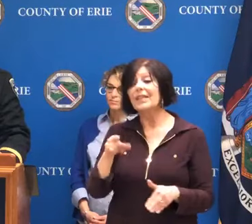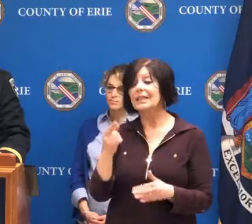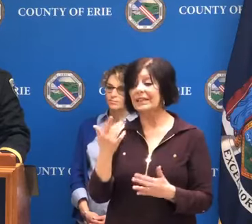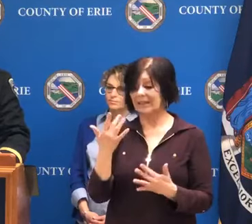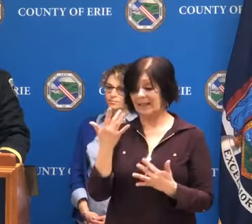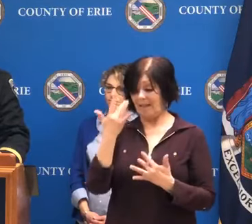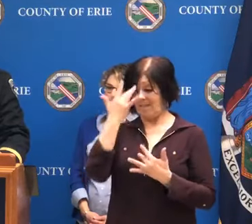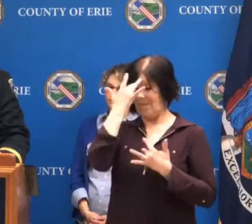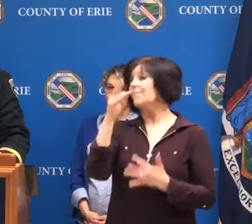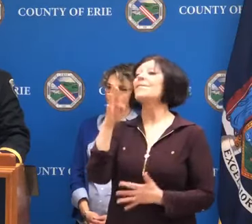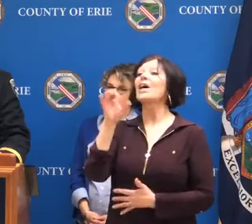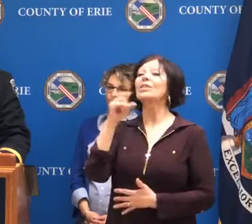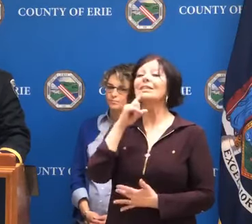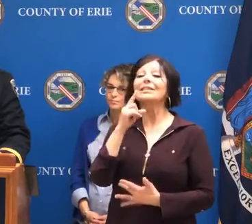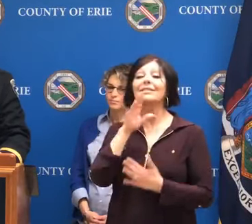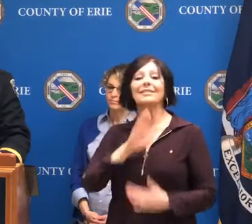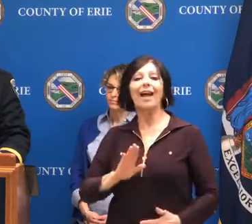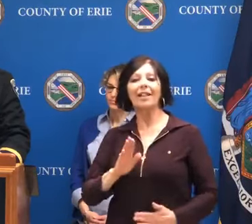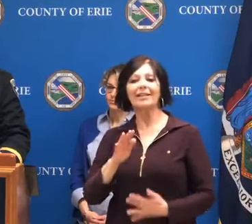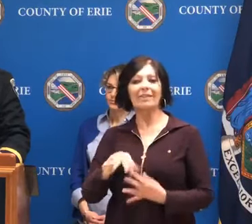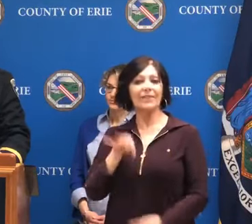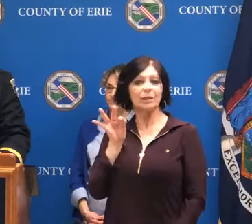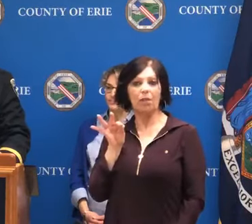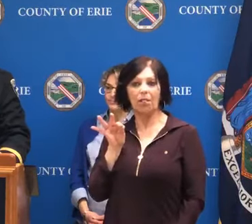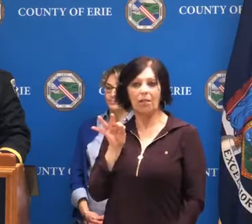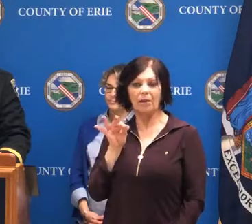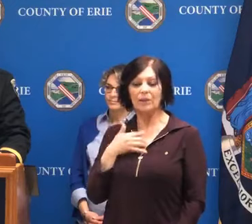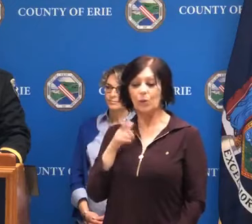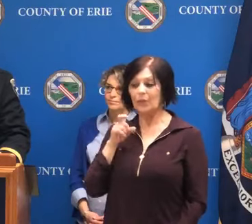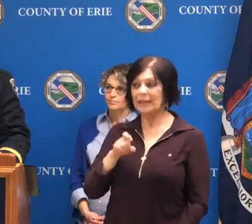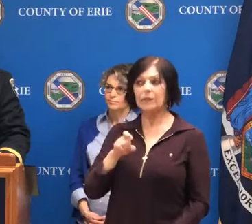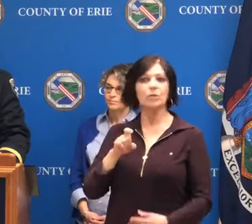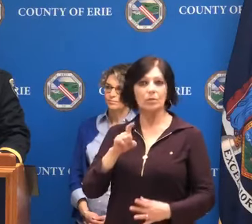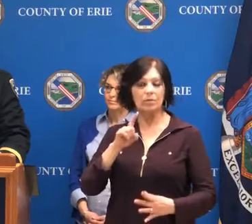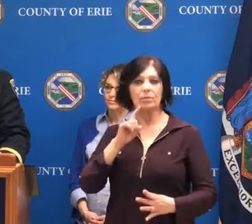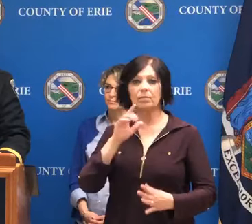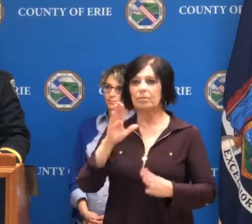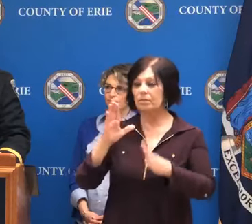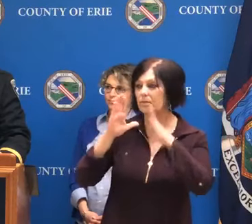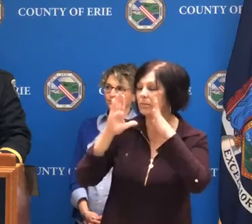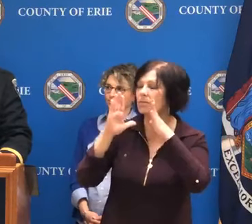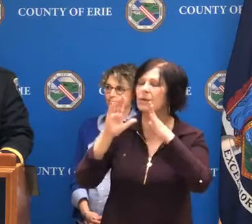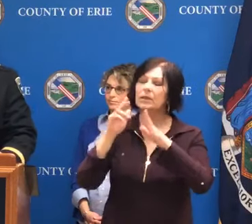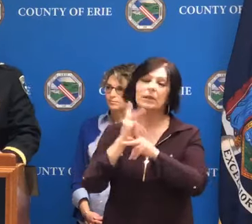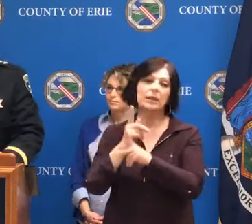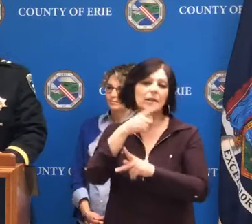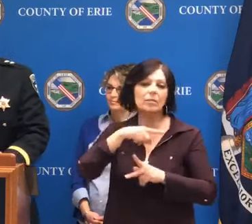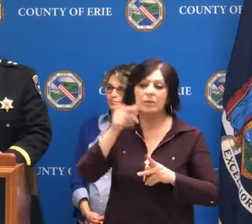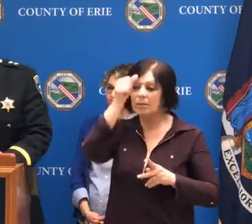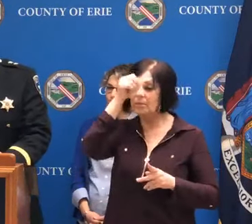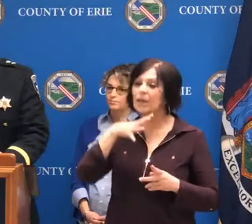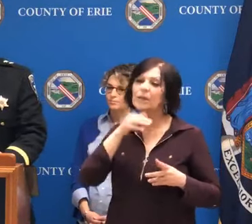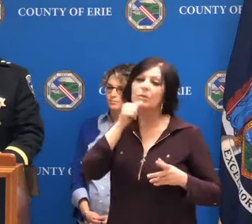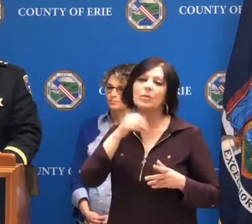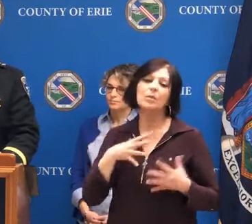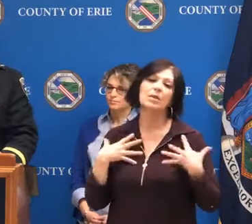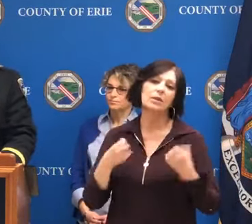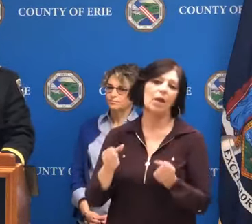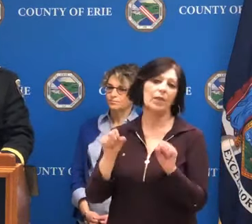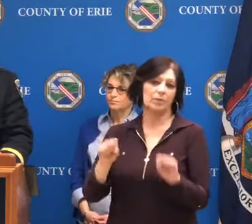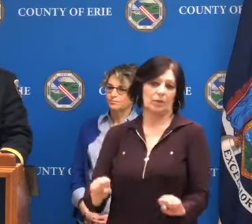and invisible, so we need to keep our men and women on the front lines as healthy as possible. We do have